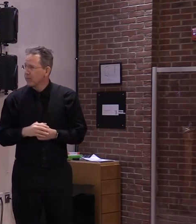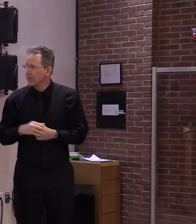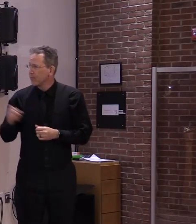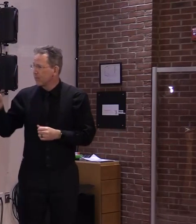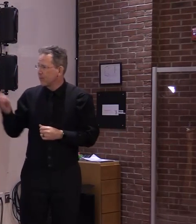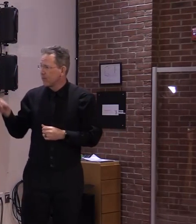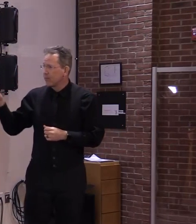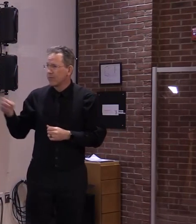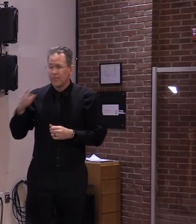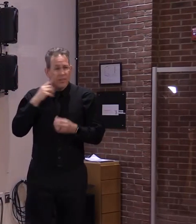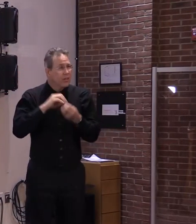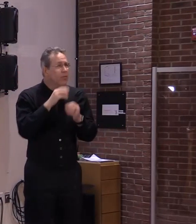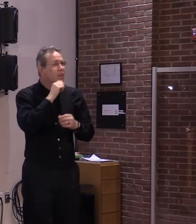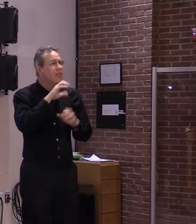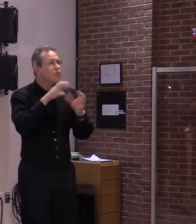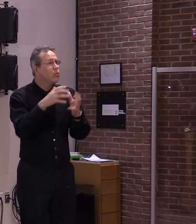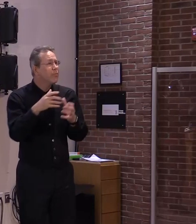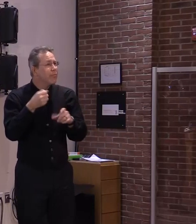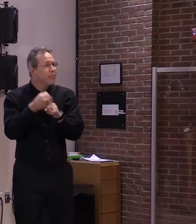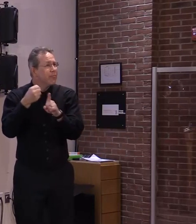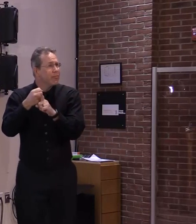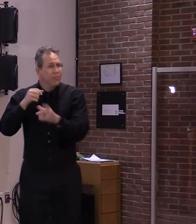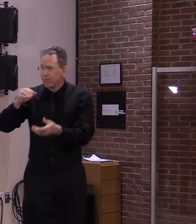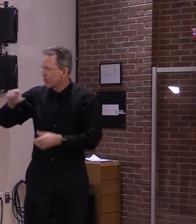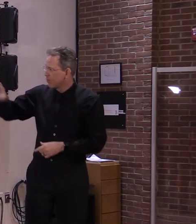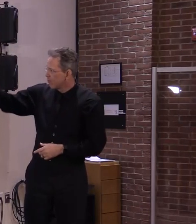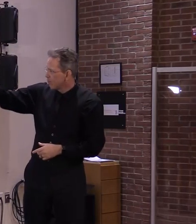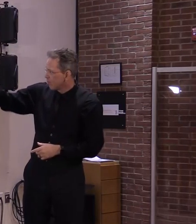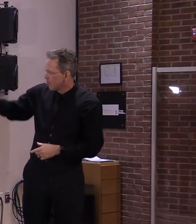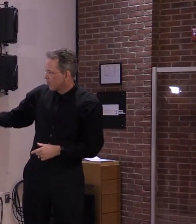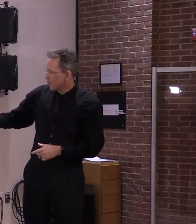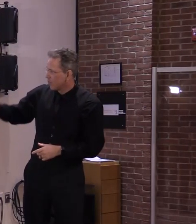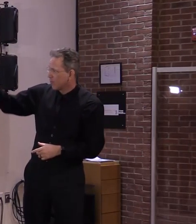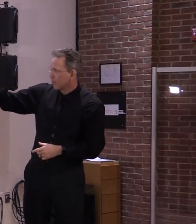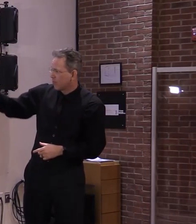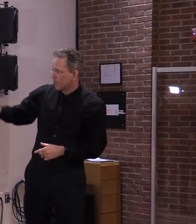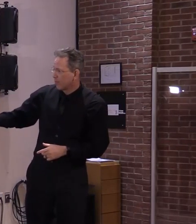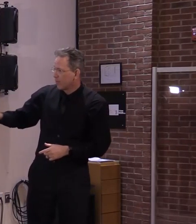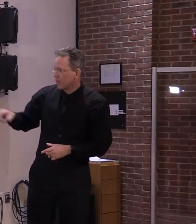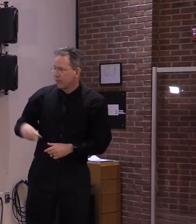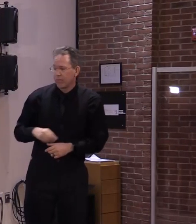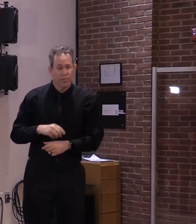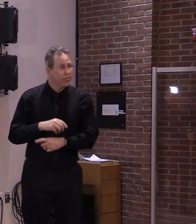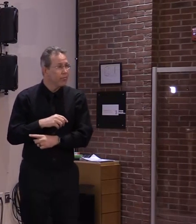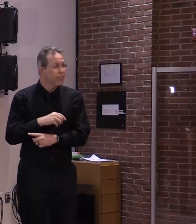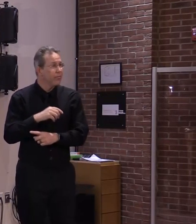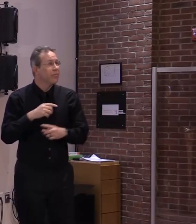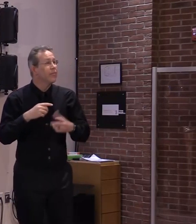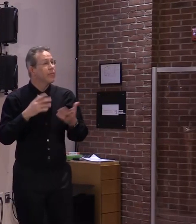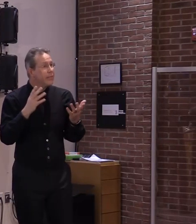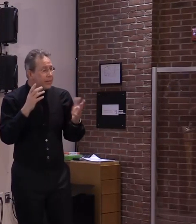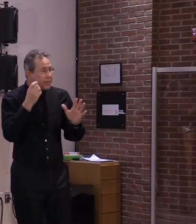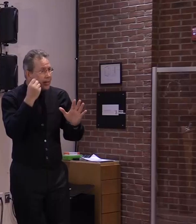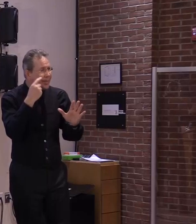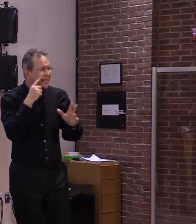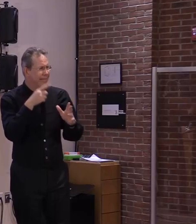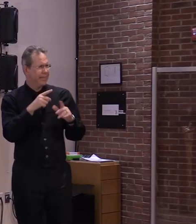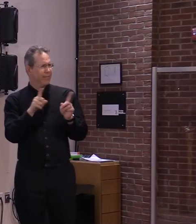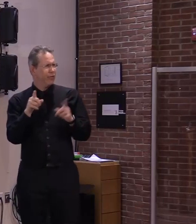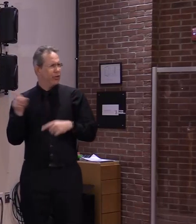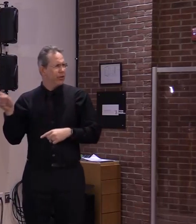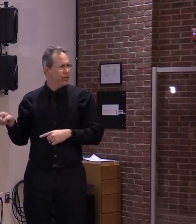we must also recognize and acknowledge how fortunate we are to have the vaccine available to us, and how fortunate we are to